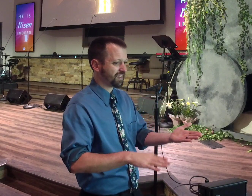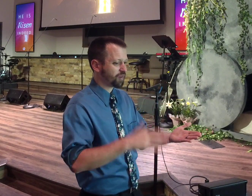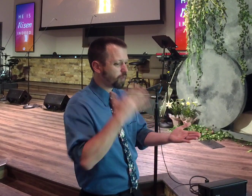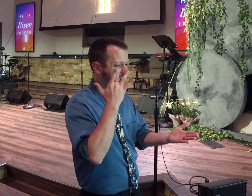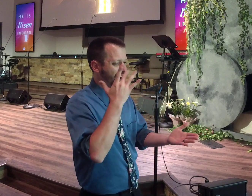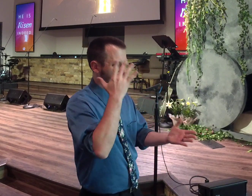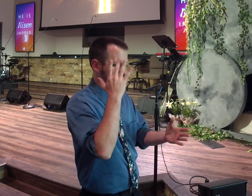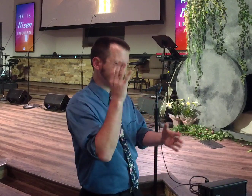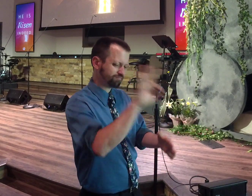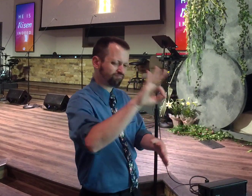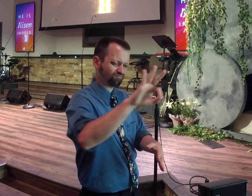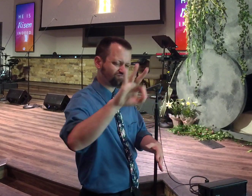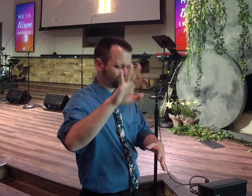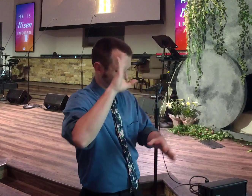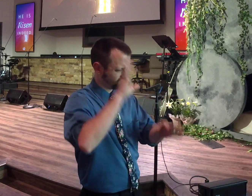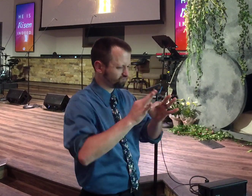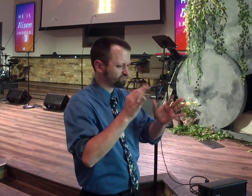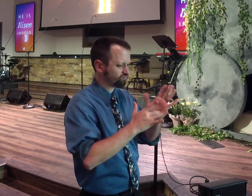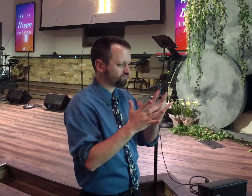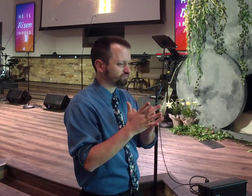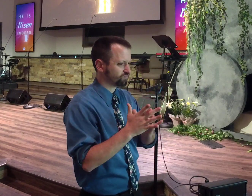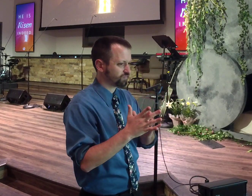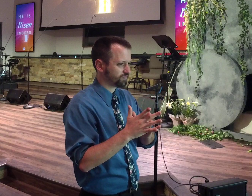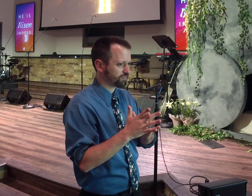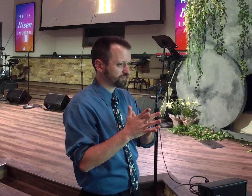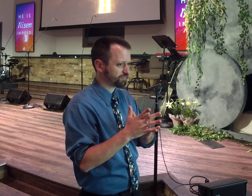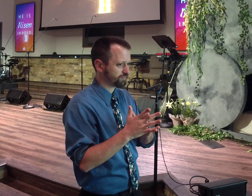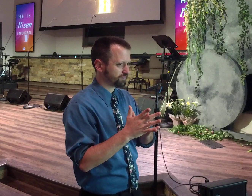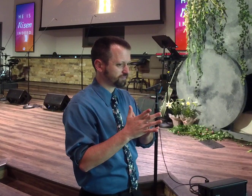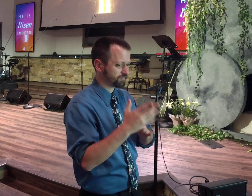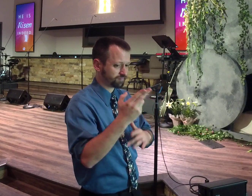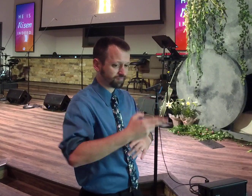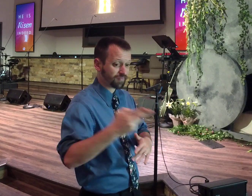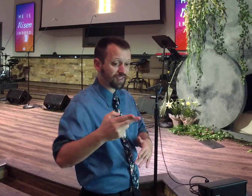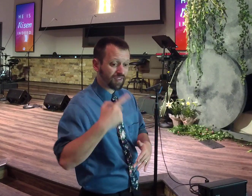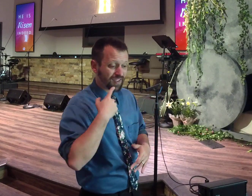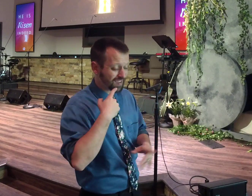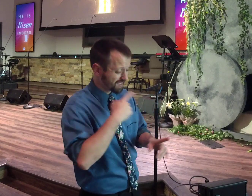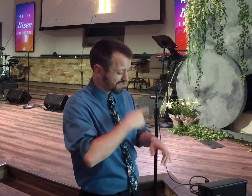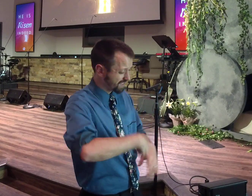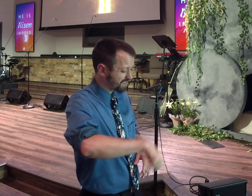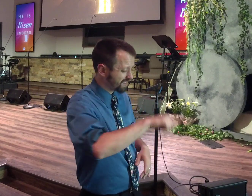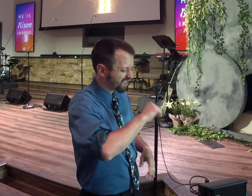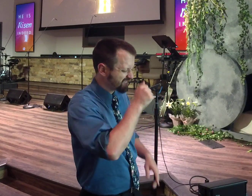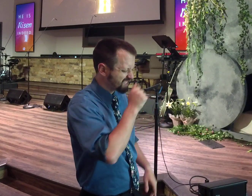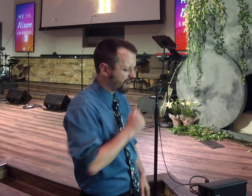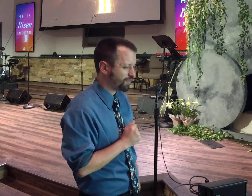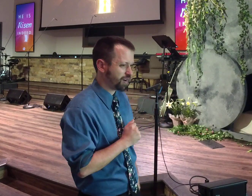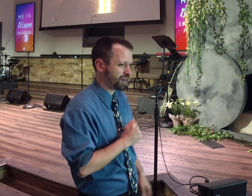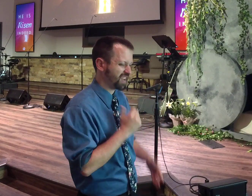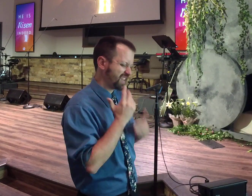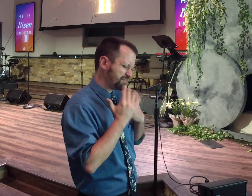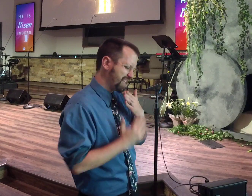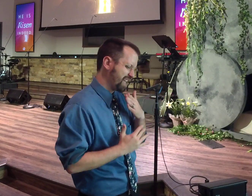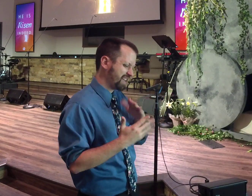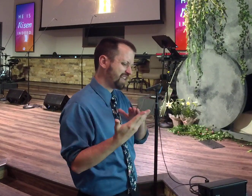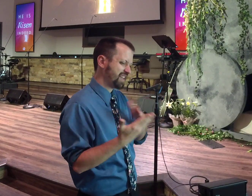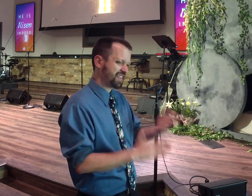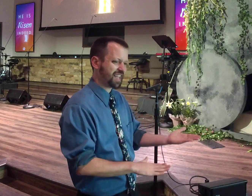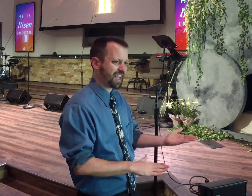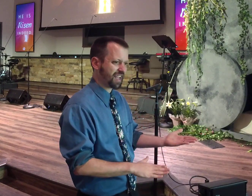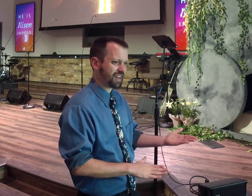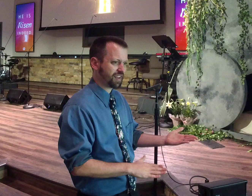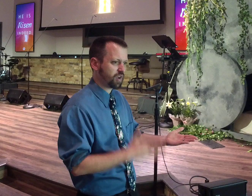faith in the Lord Jesus Christ. History tells us that they suffered, they bled, they died because they believed